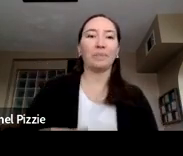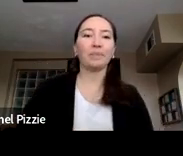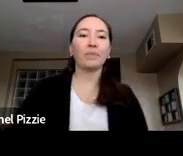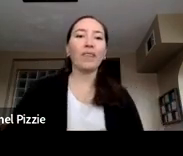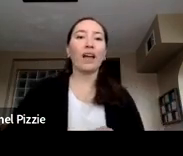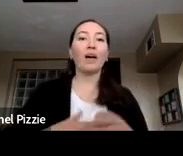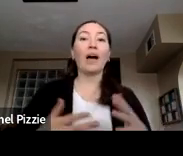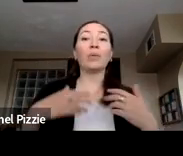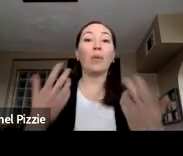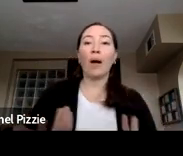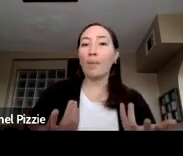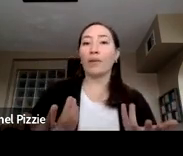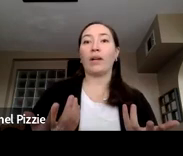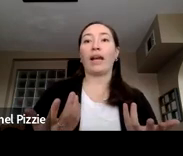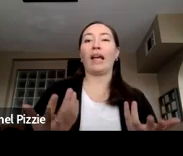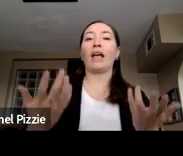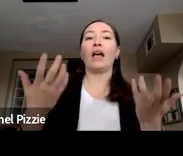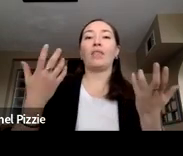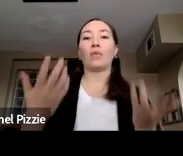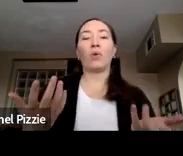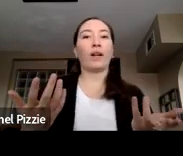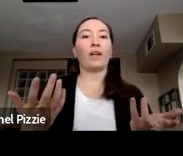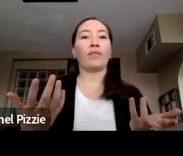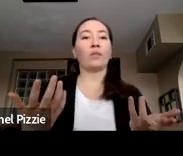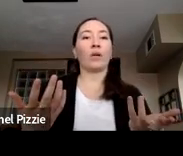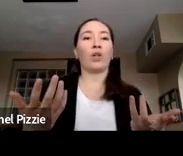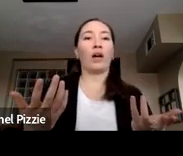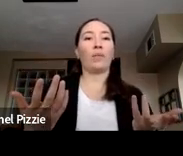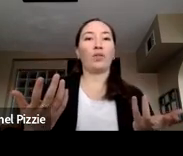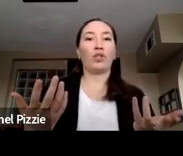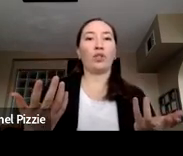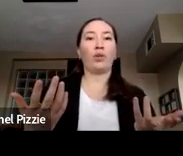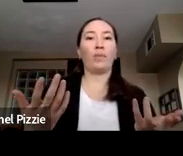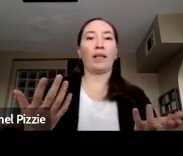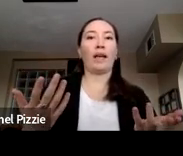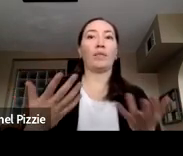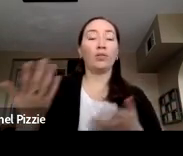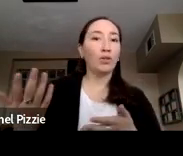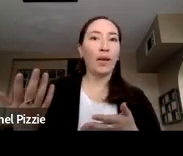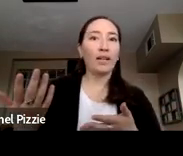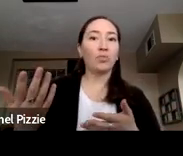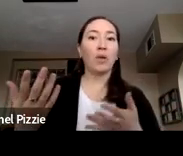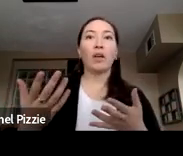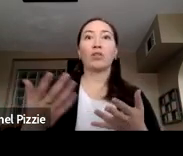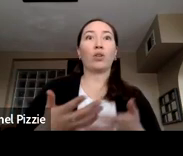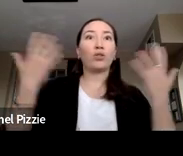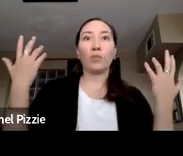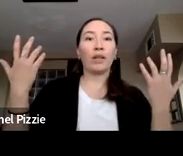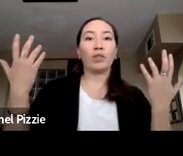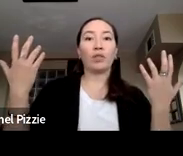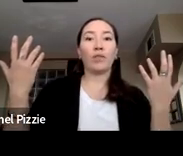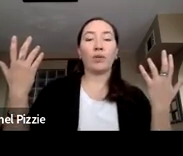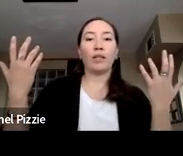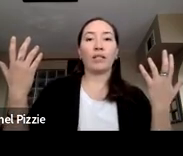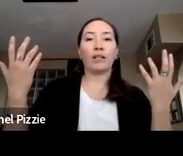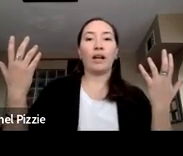time. I'll be uploading the recording of this workshop to my lab's YouTube page. So you should be